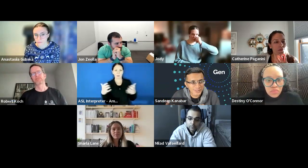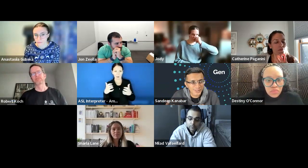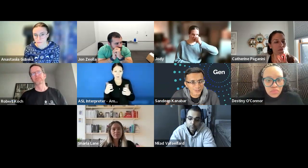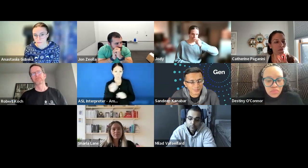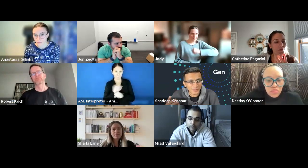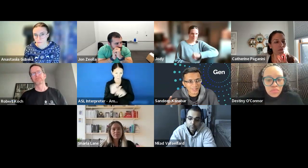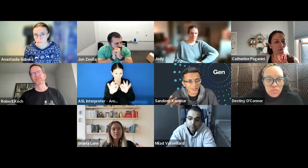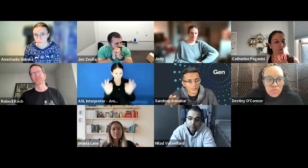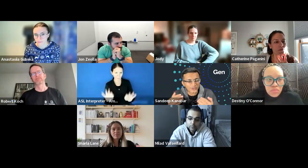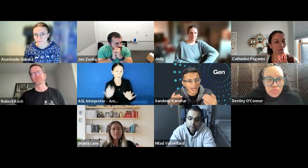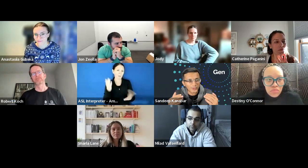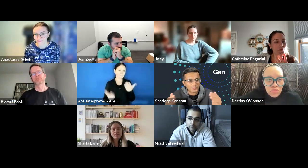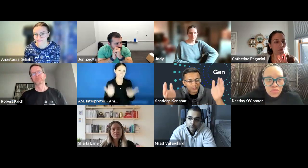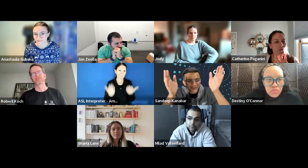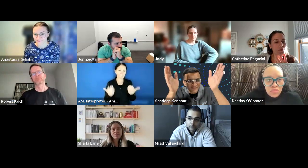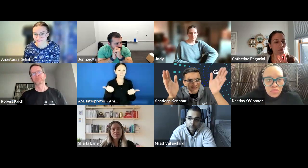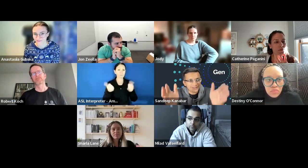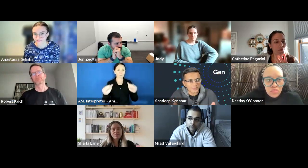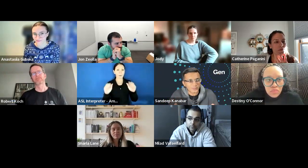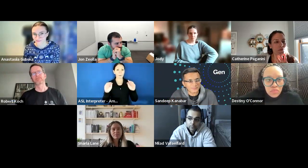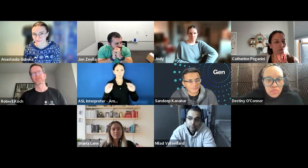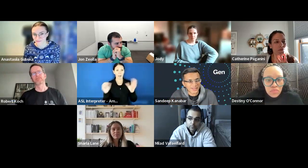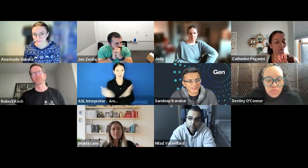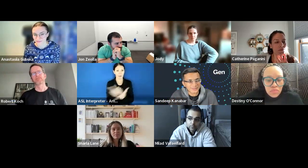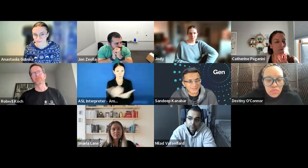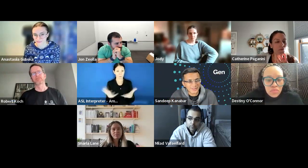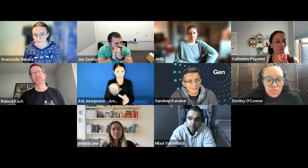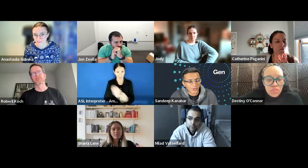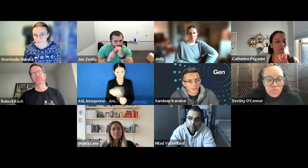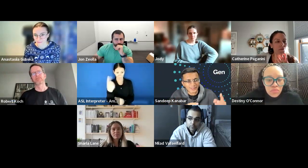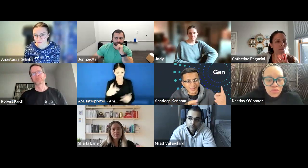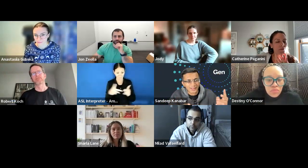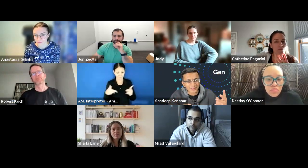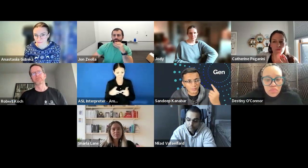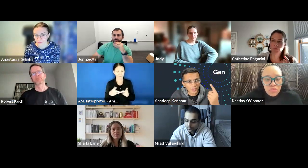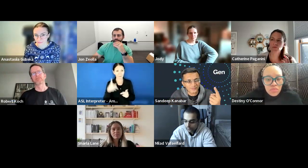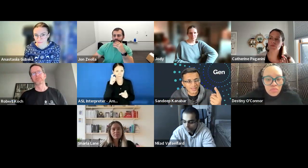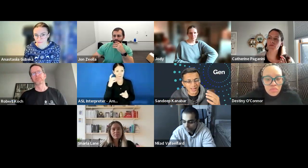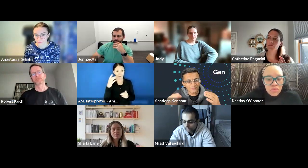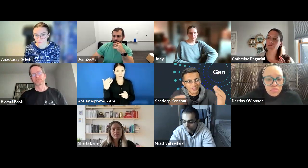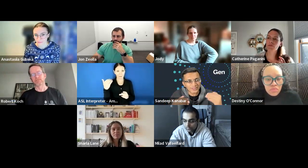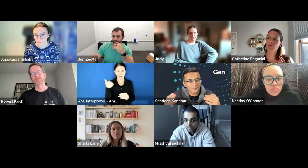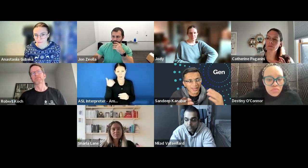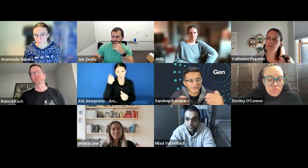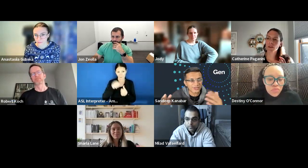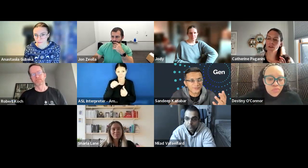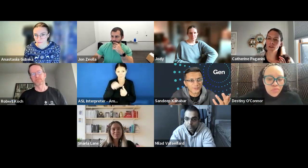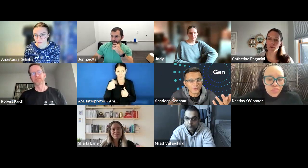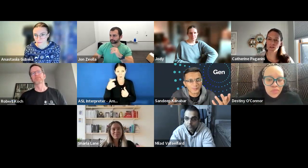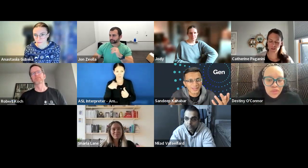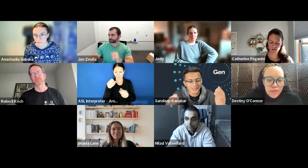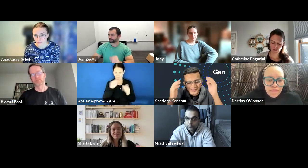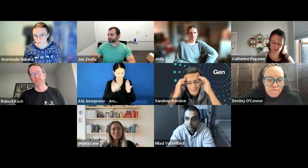Forms. So maybe we try to put everything in one place. Because in 1 week, I'm filling up like 3